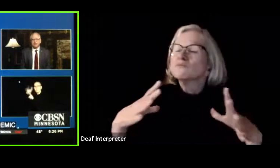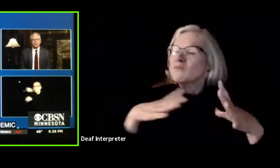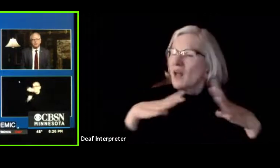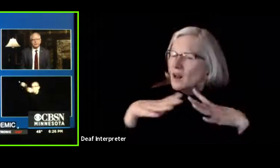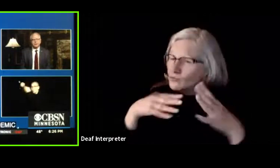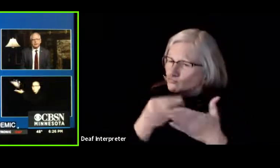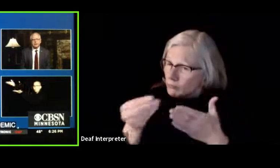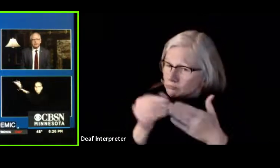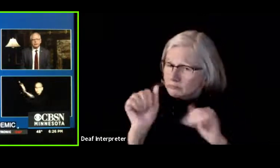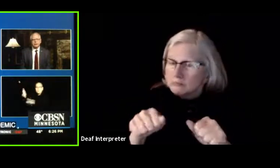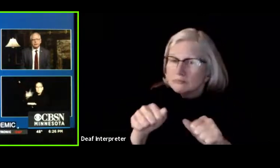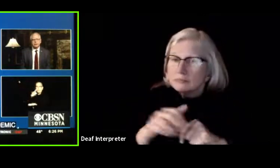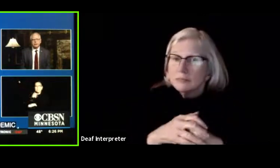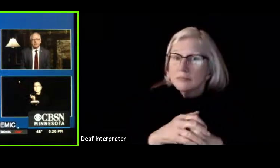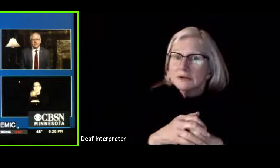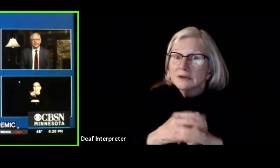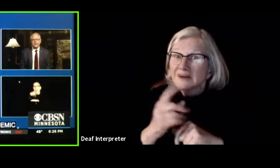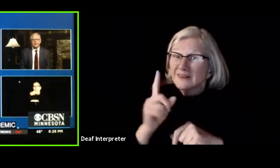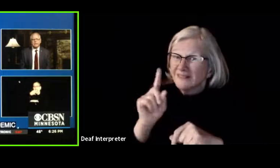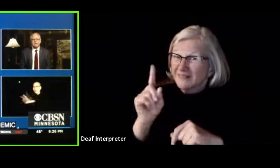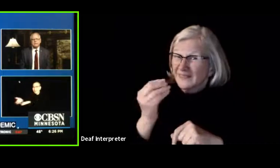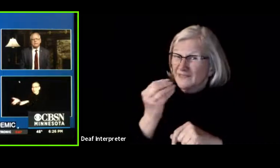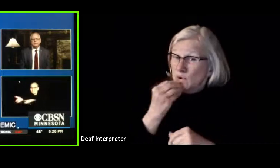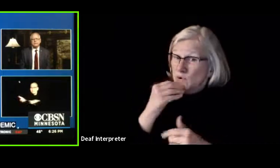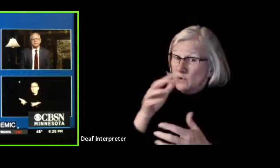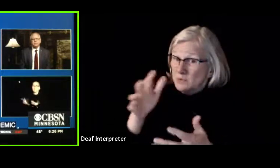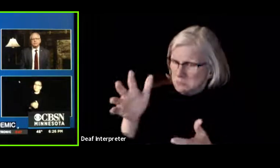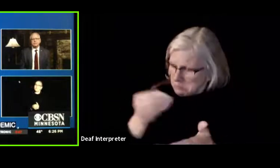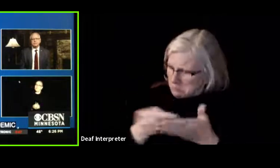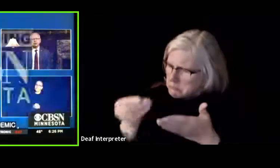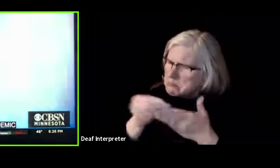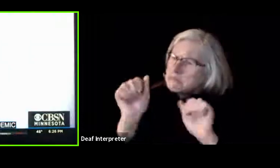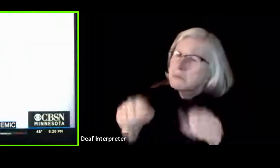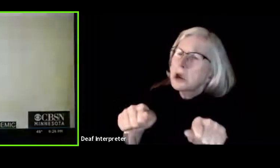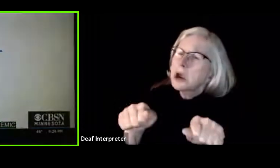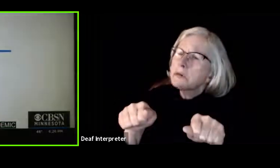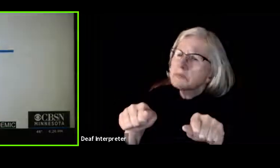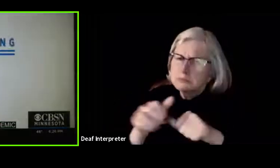which I certainly encourage you to do if you can. Places of worship are not.